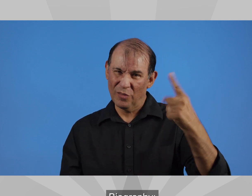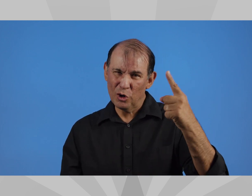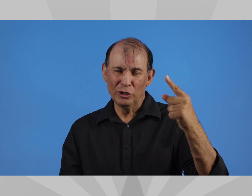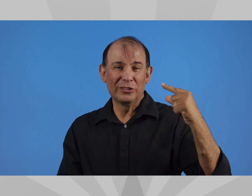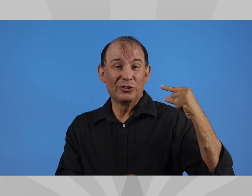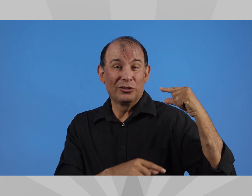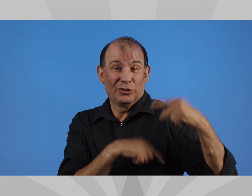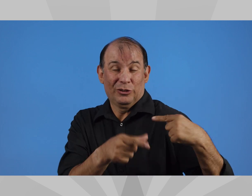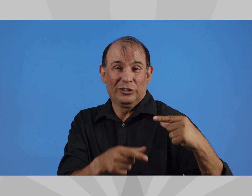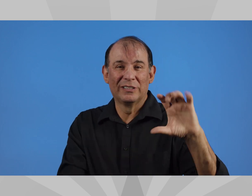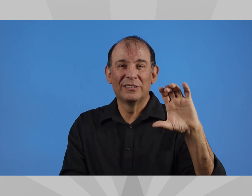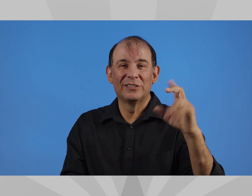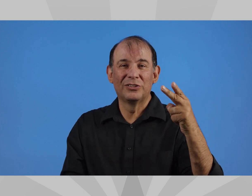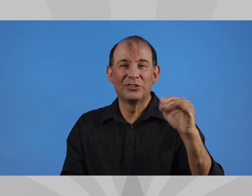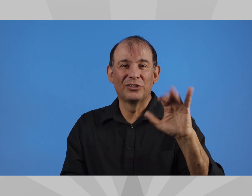Biography.